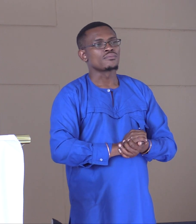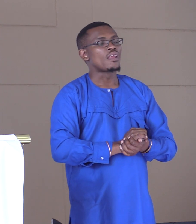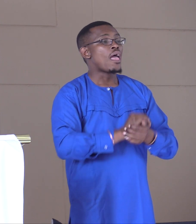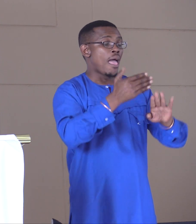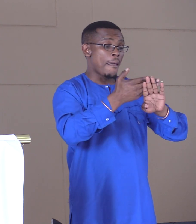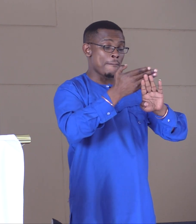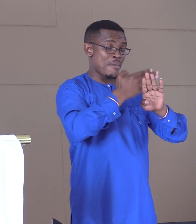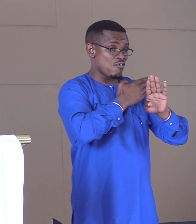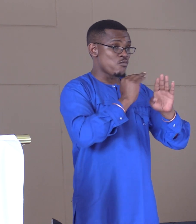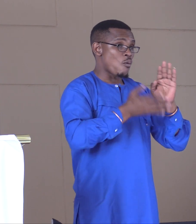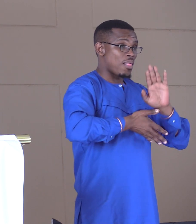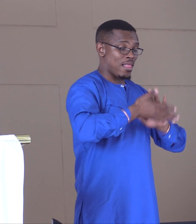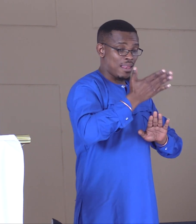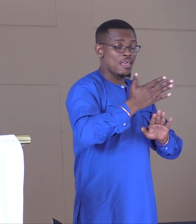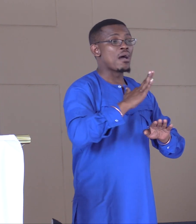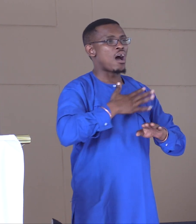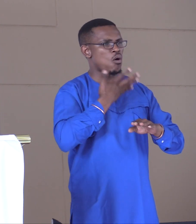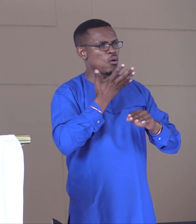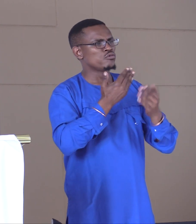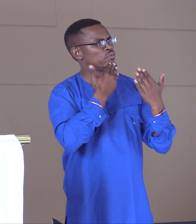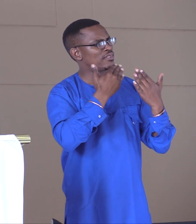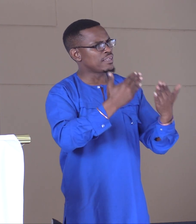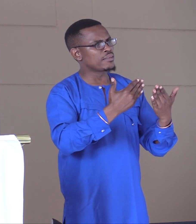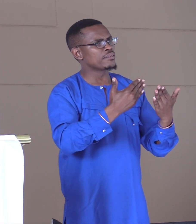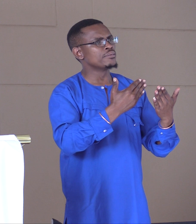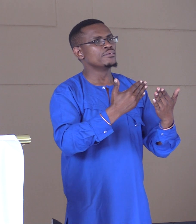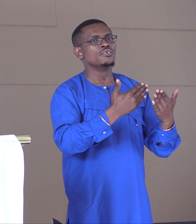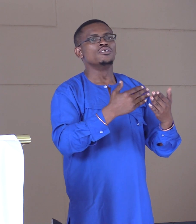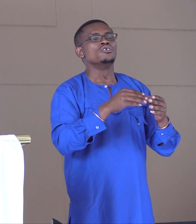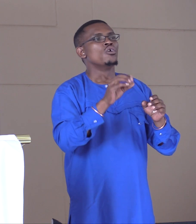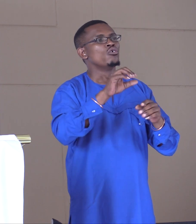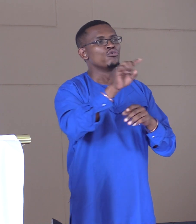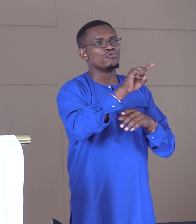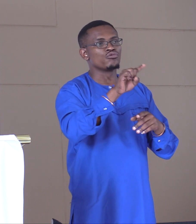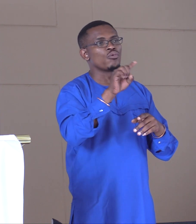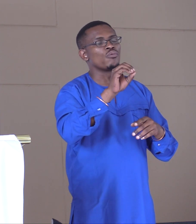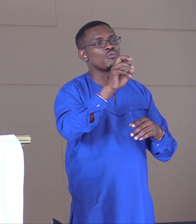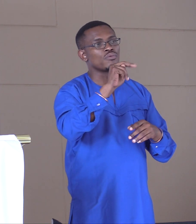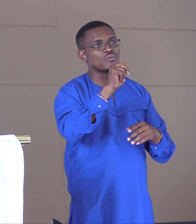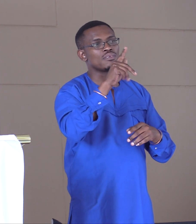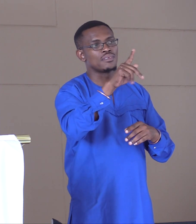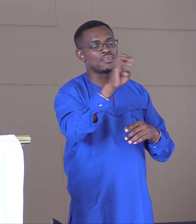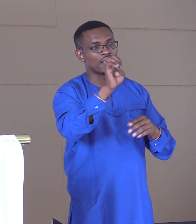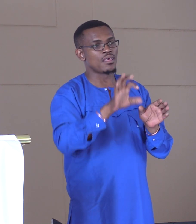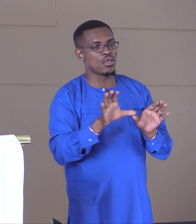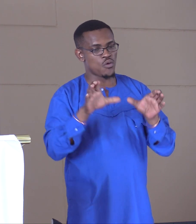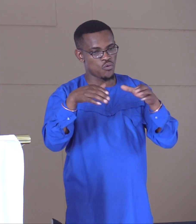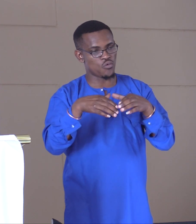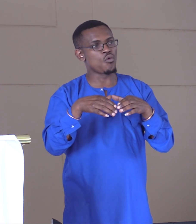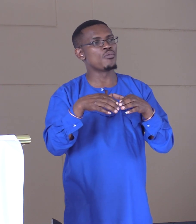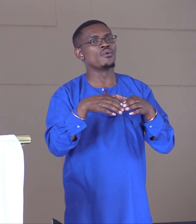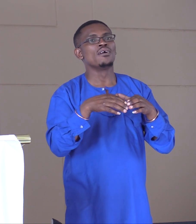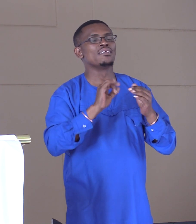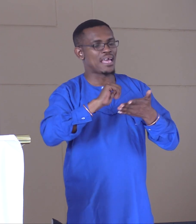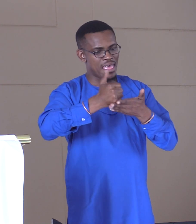And before I go far, I would like to also thank the Zondi group, the people who are giving us discipline and are